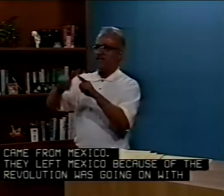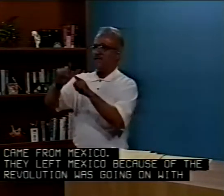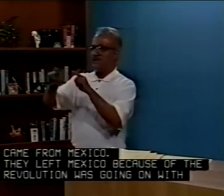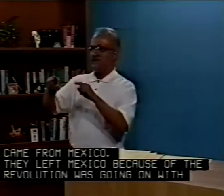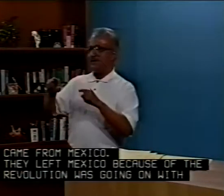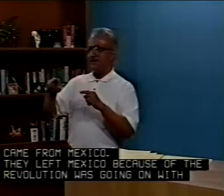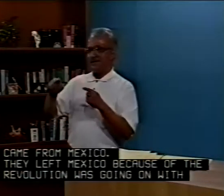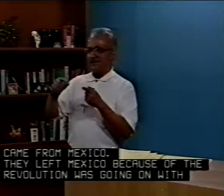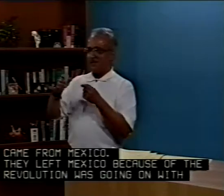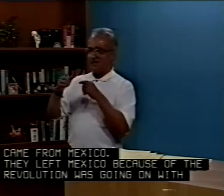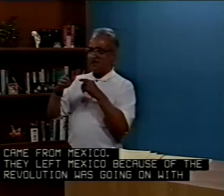So,